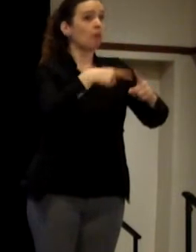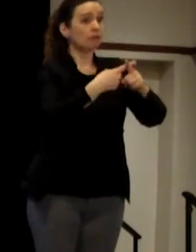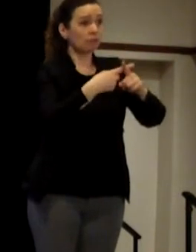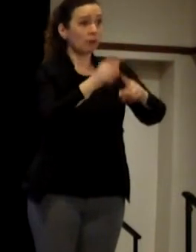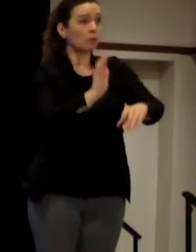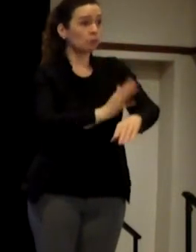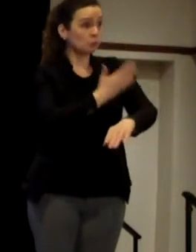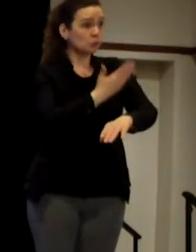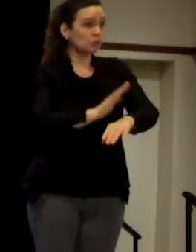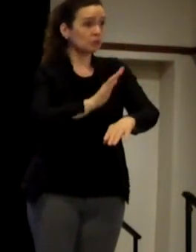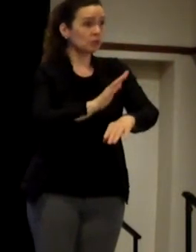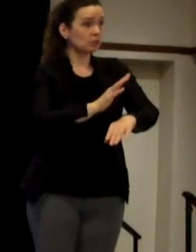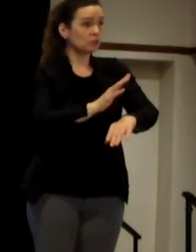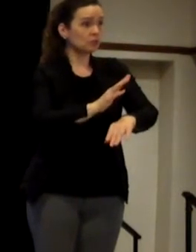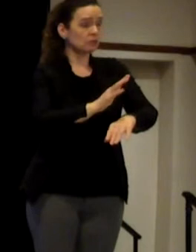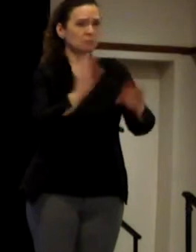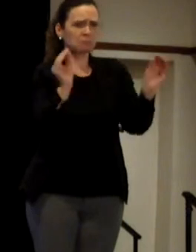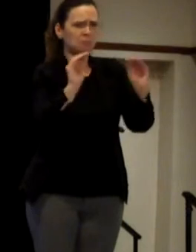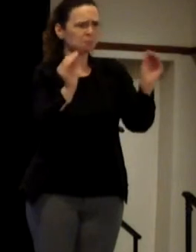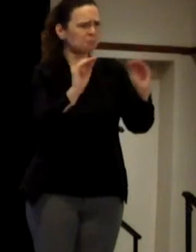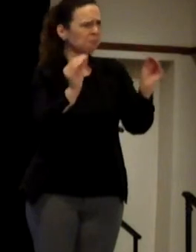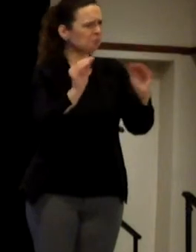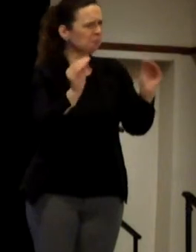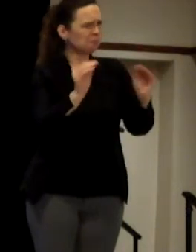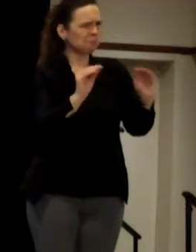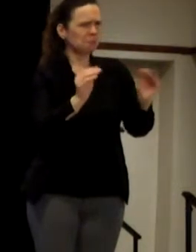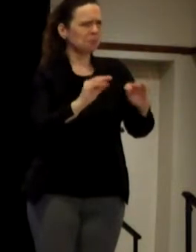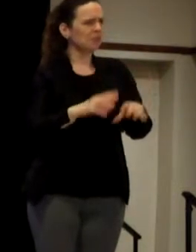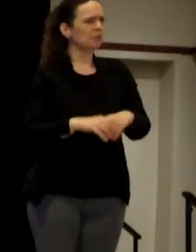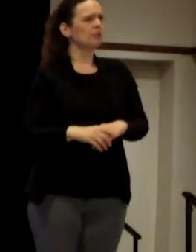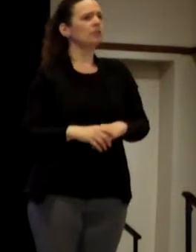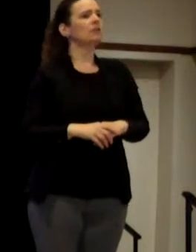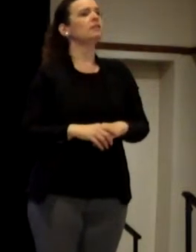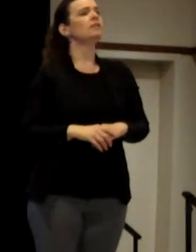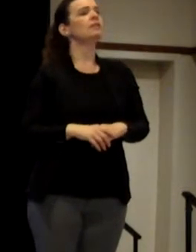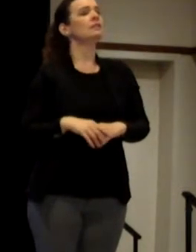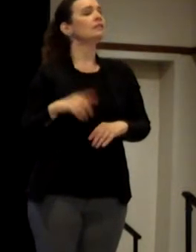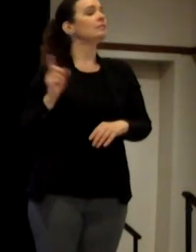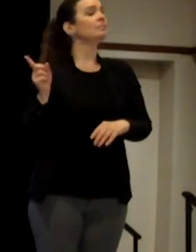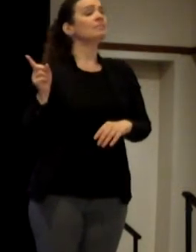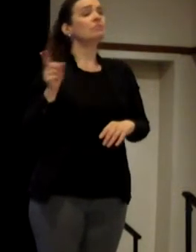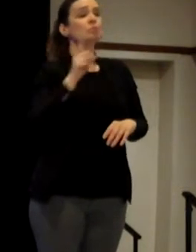anyone. It could be outdoor venues too, Andrew. I haven't seen it. I had an appointment when he was on.